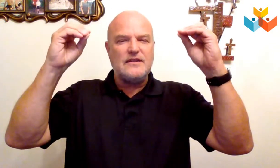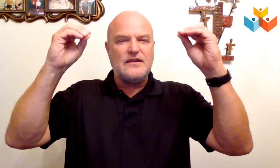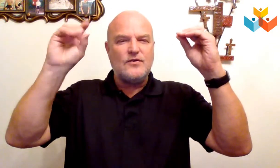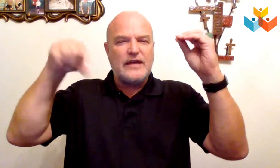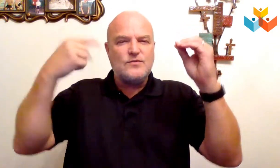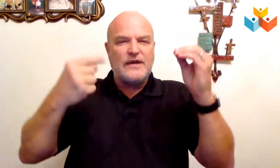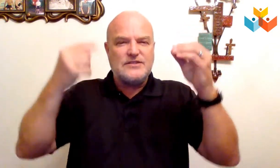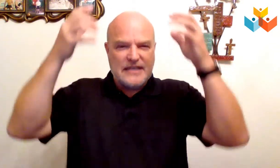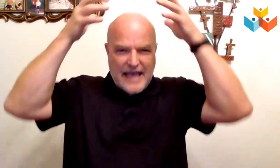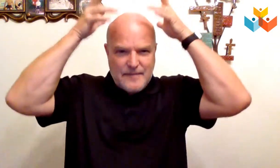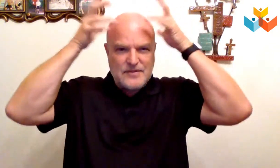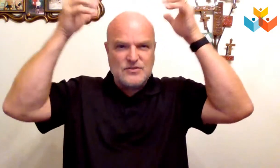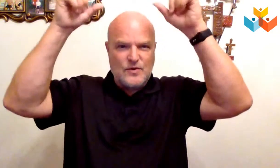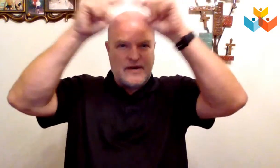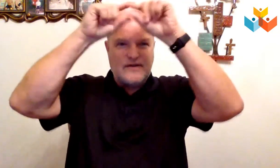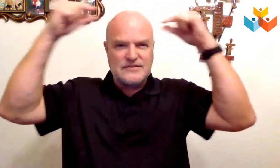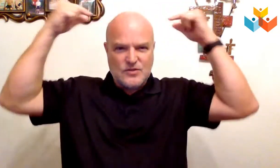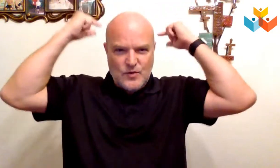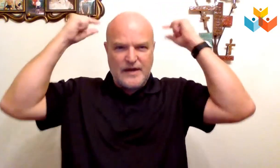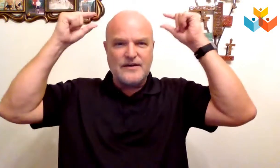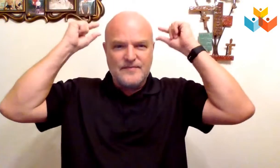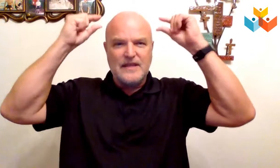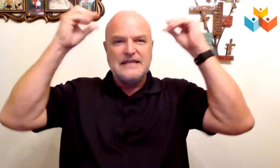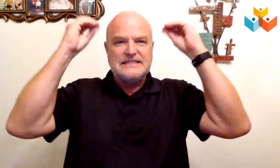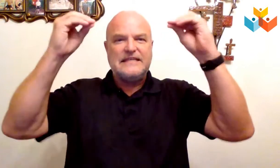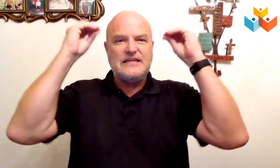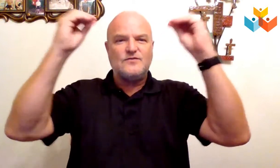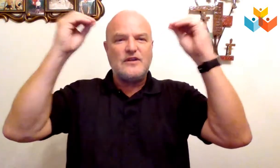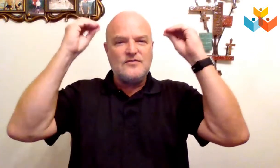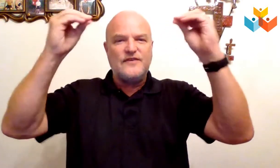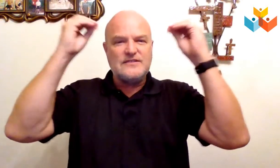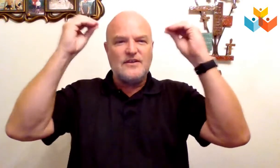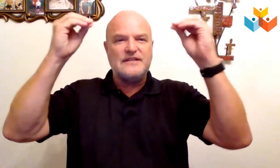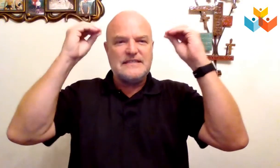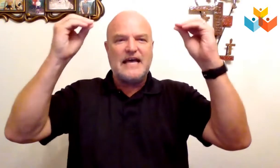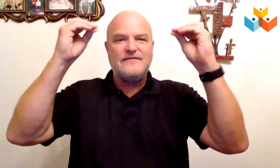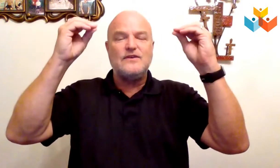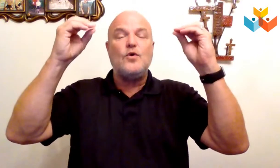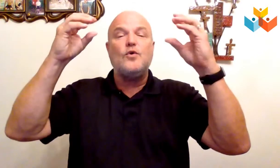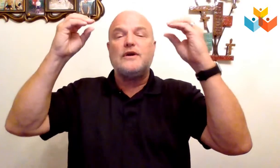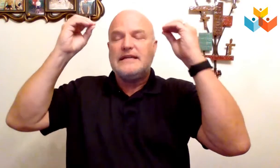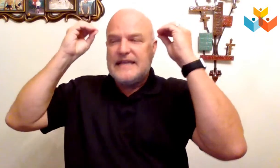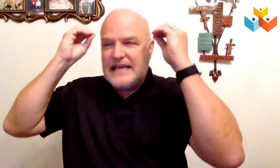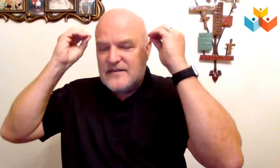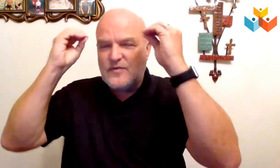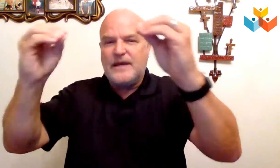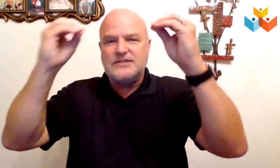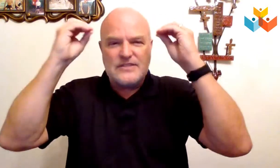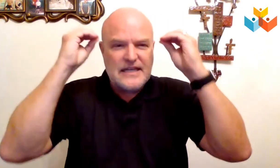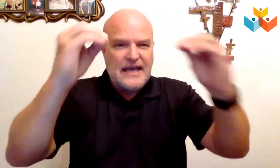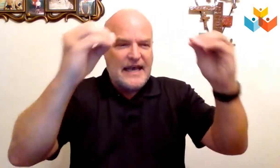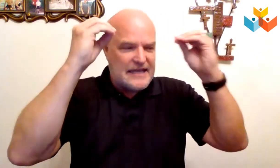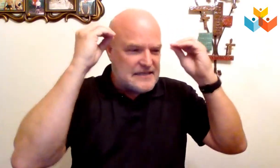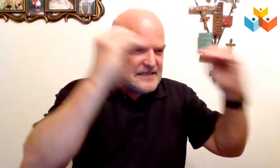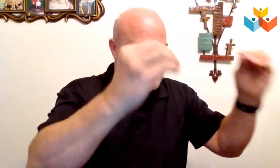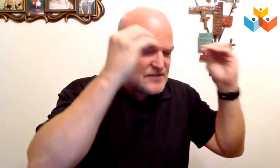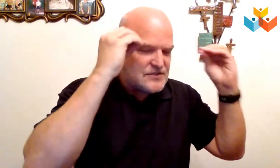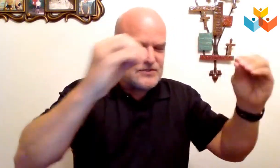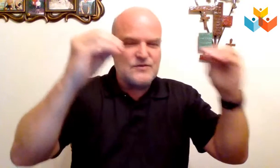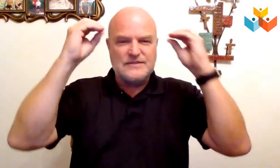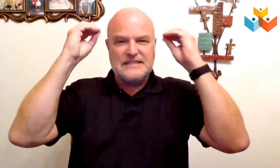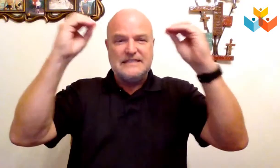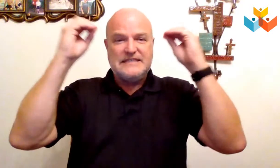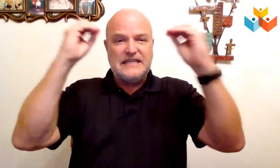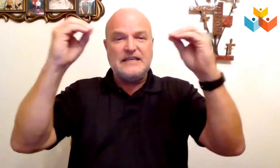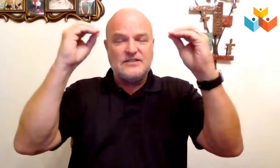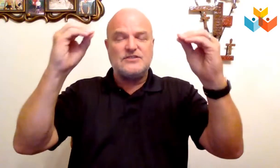Teach. Kind of grab, the graduation cap that you wear at the square. Teach, right? Your fingers along the side of it, or take